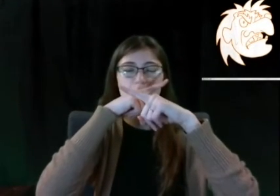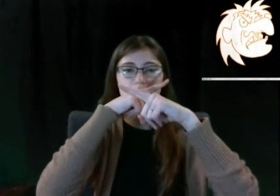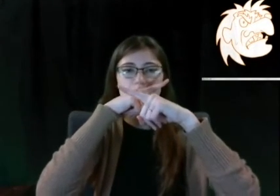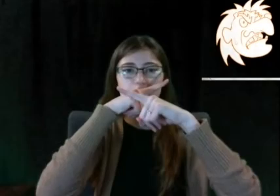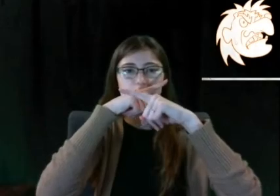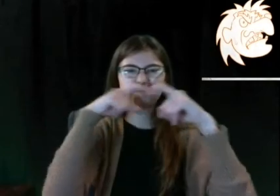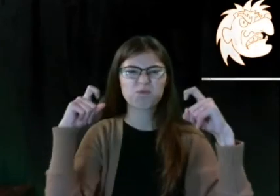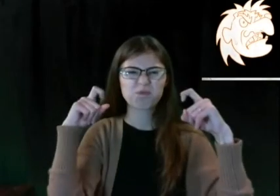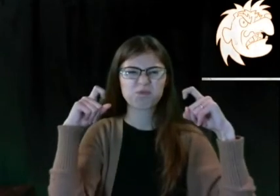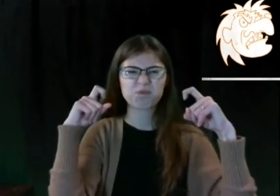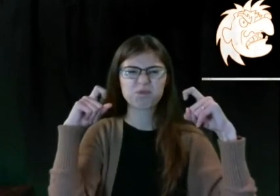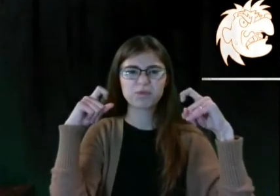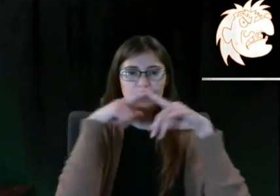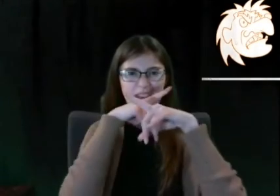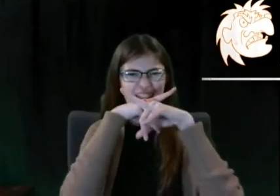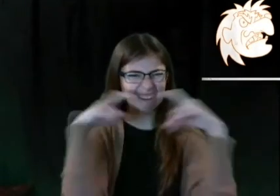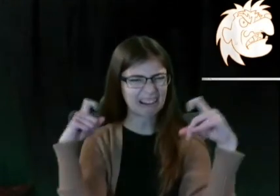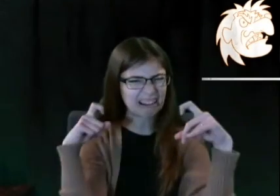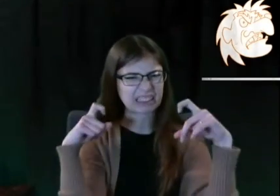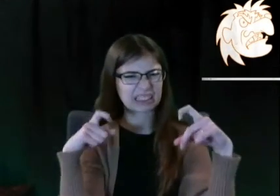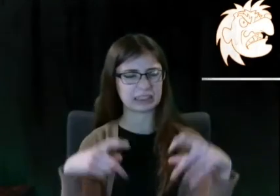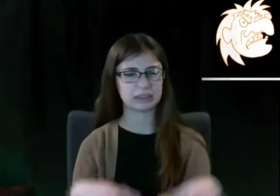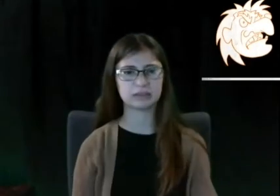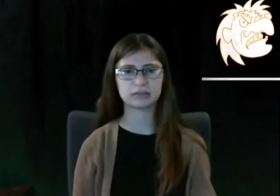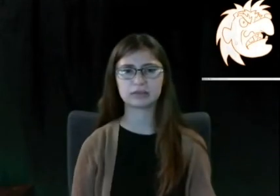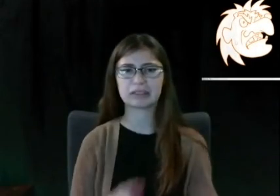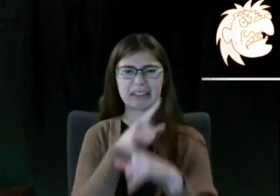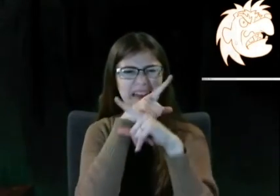fingers. Ugly.